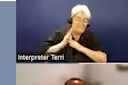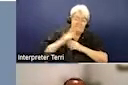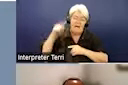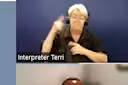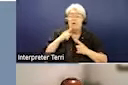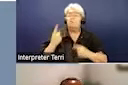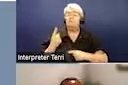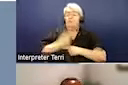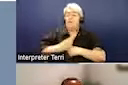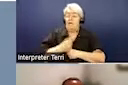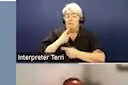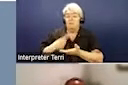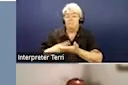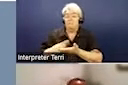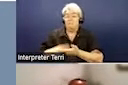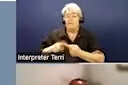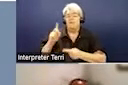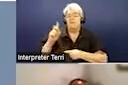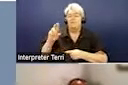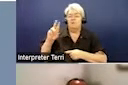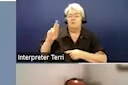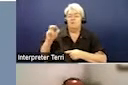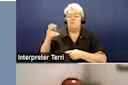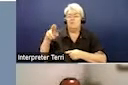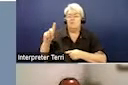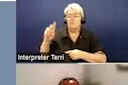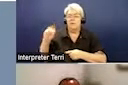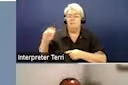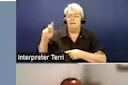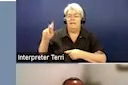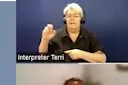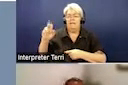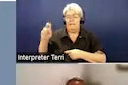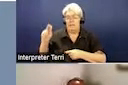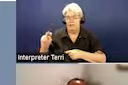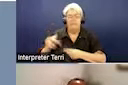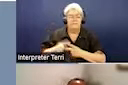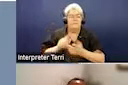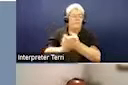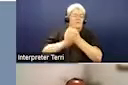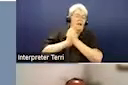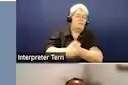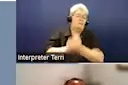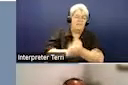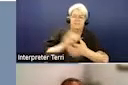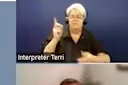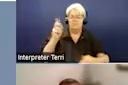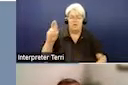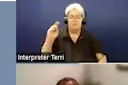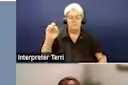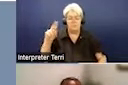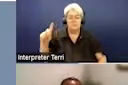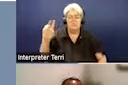speaking a little bit earlier, and that's Dr. Richard McKeon. So congrats to Dr. McKeon. And I've been